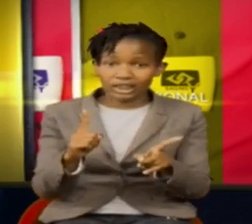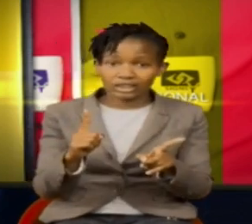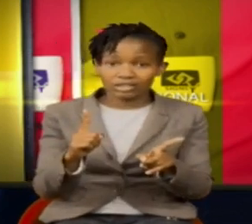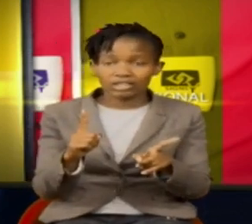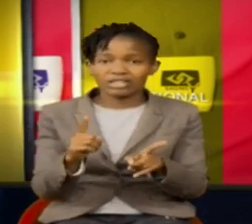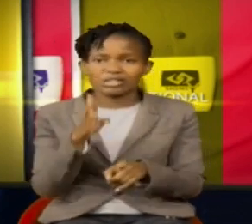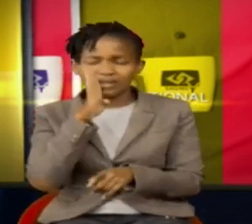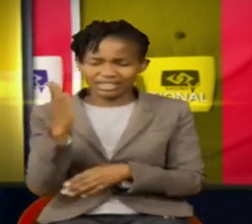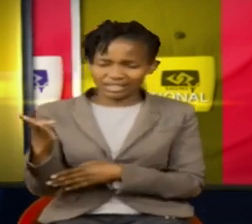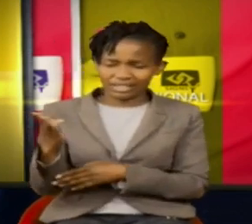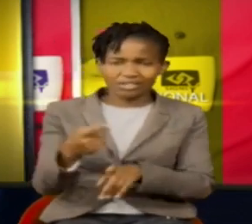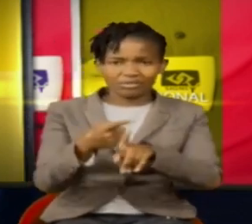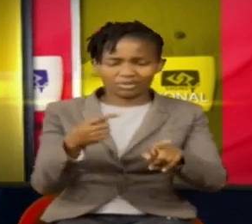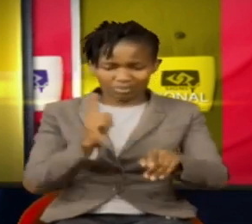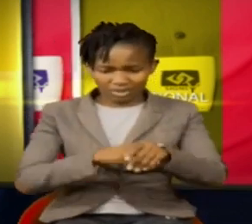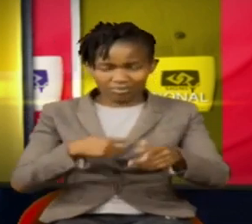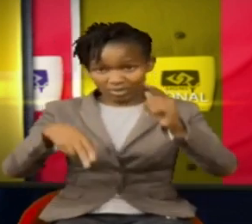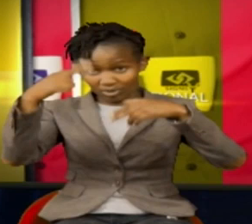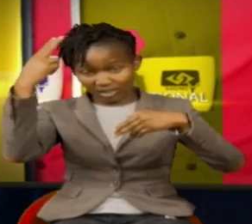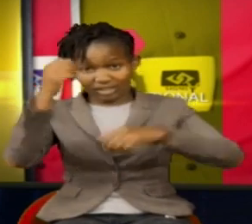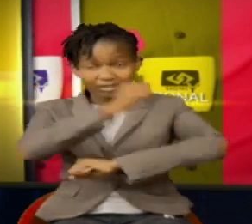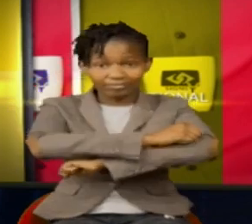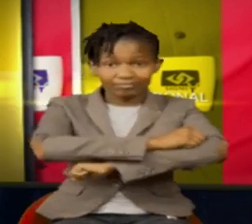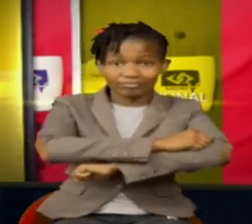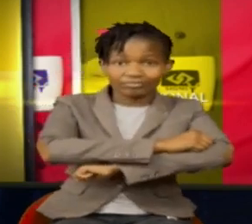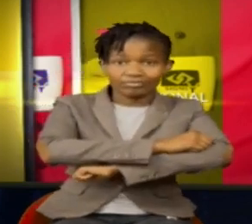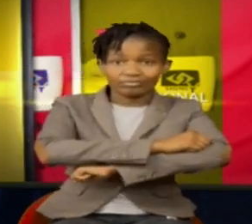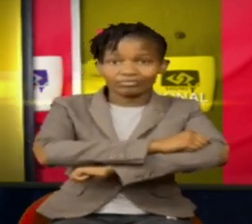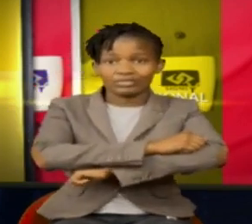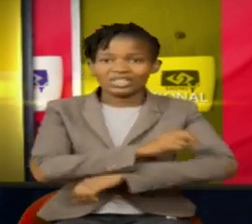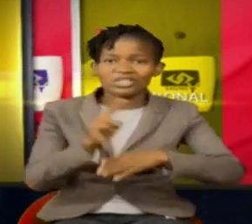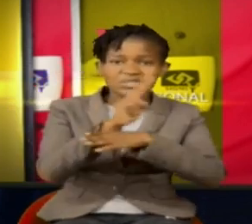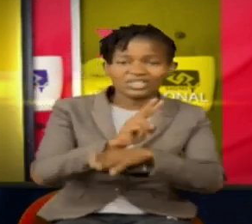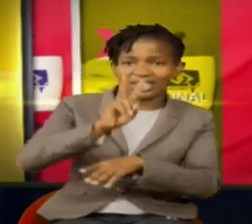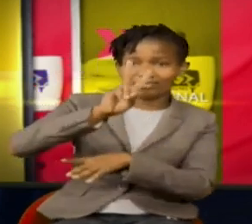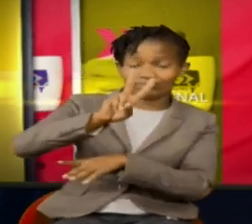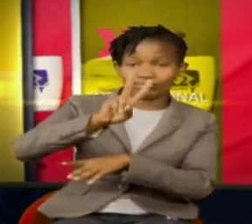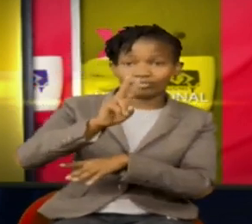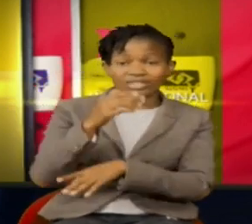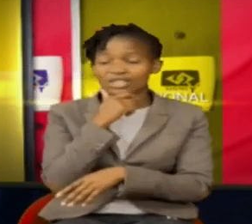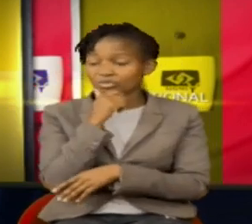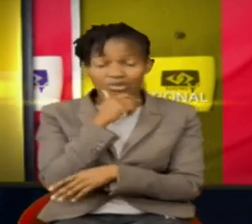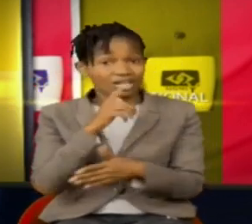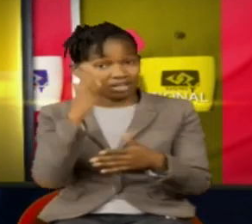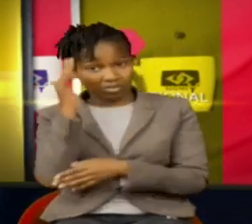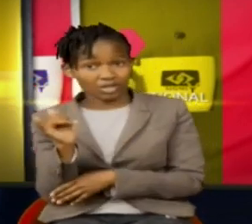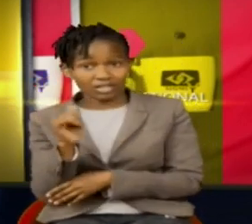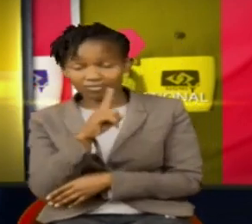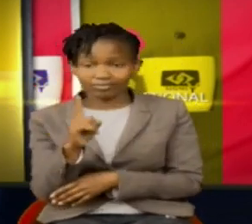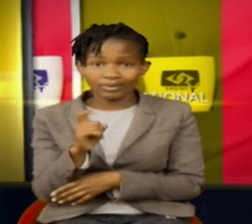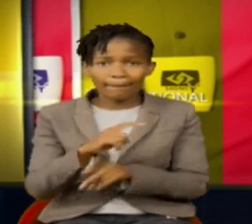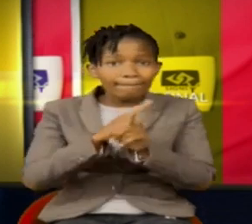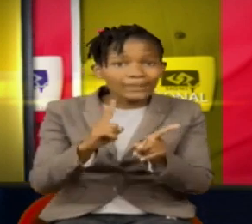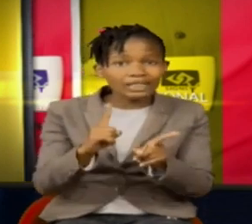from when I was in high school. Yeah, remember that. It was like this. Then we're wondering why is it like this. Oh, yes. The guys never really